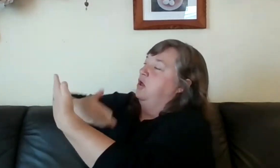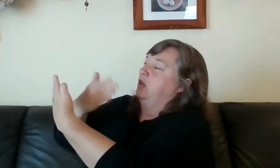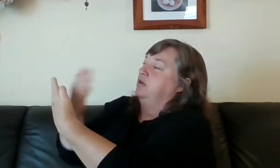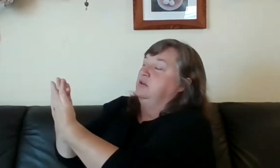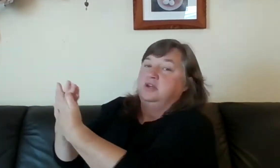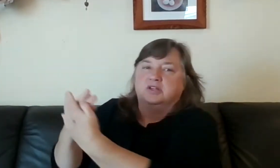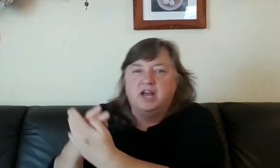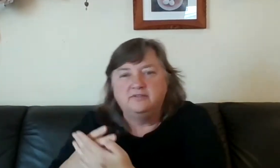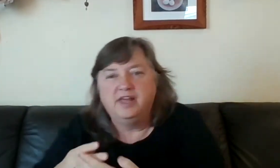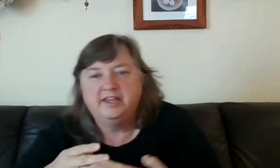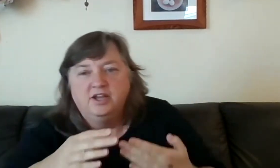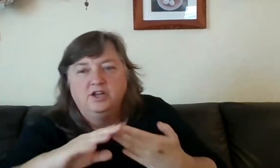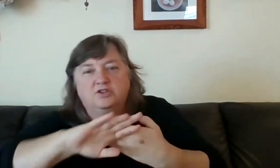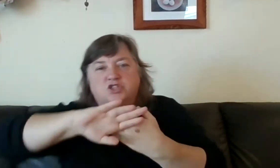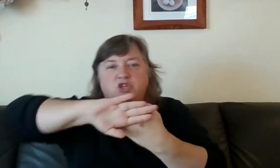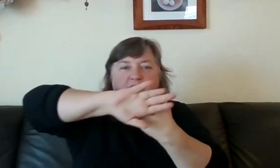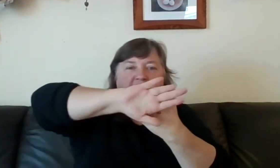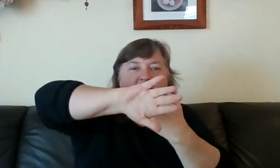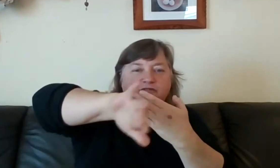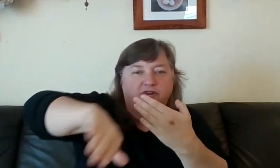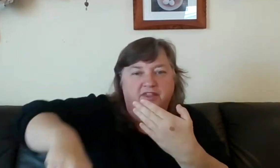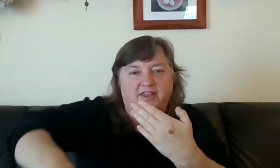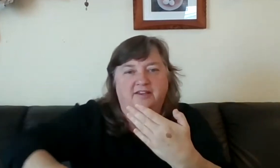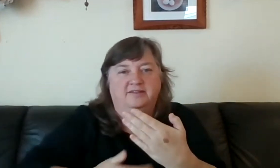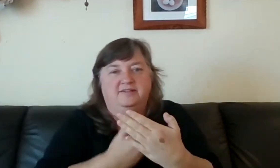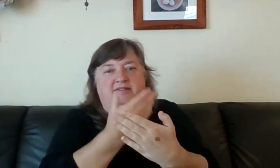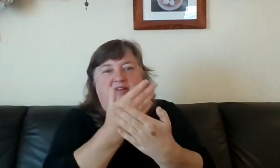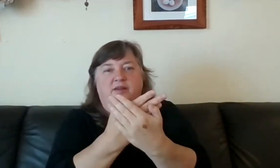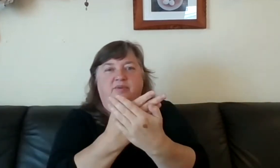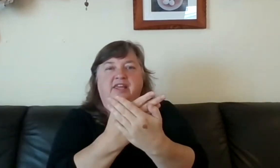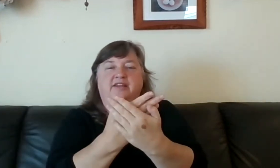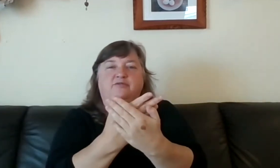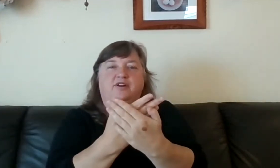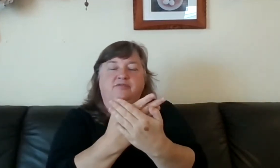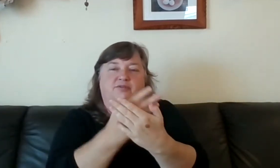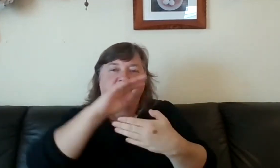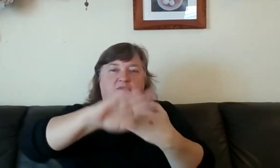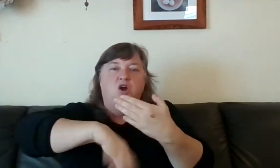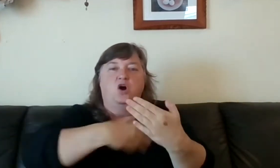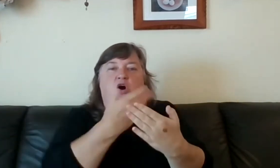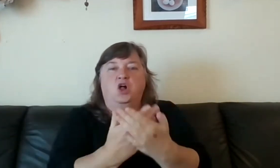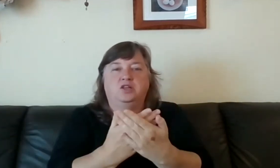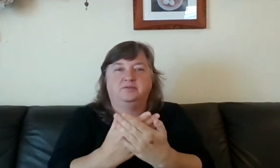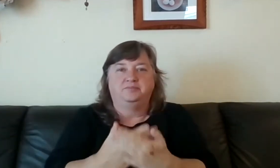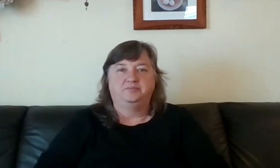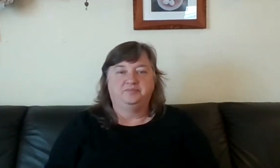All. Kind of like you're scooping everything and bringing it in front of you. All.